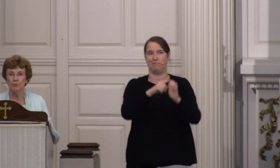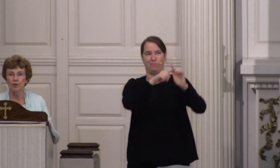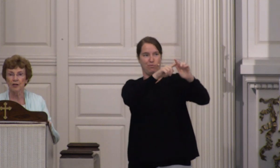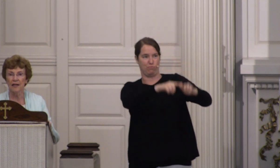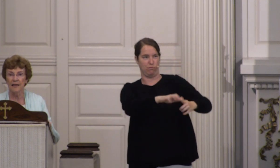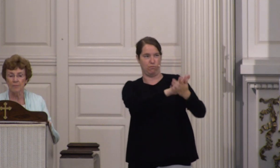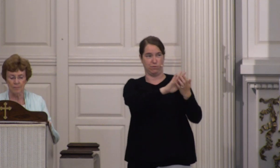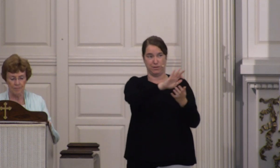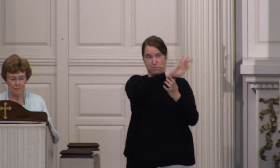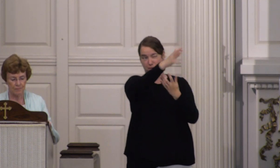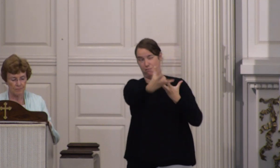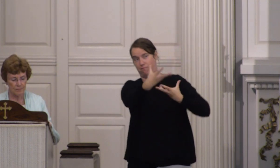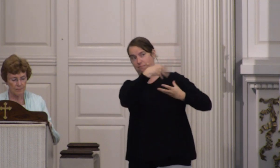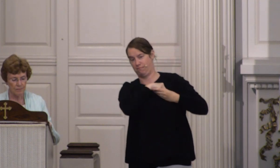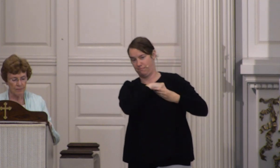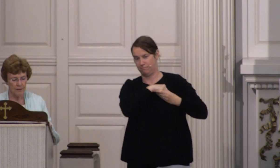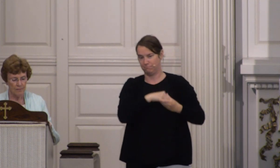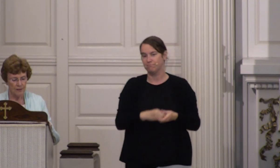to proclaim.